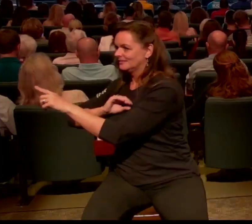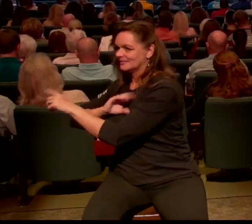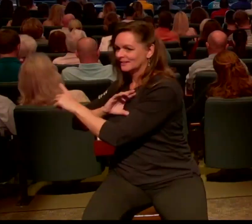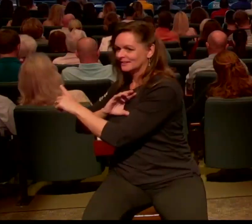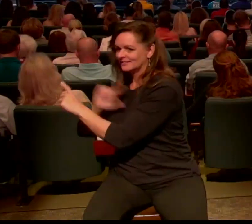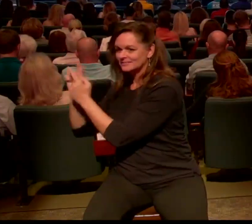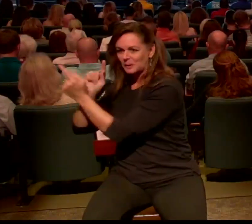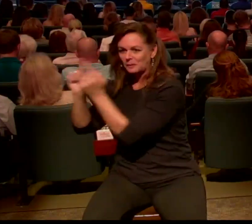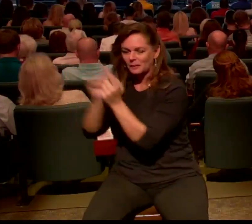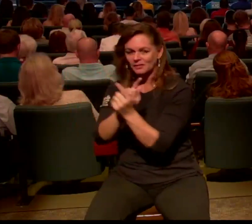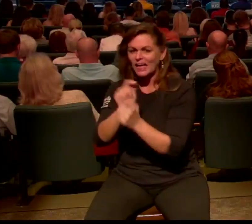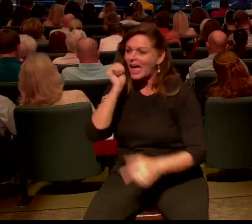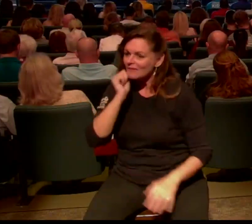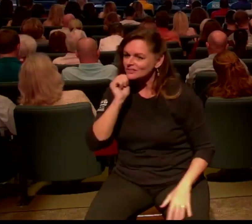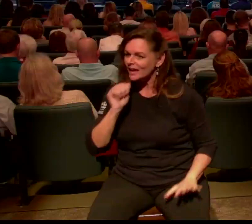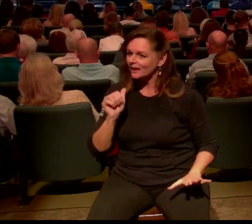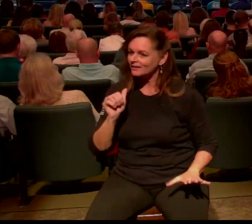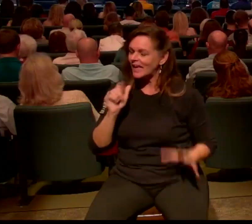I'm going